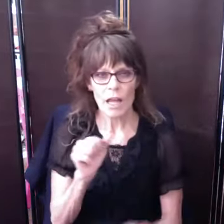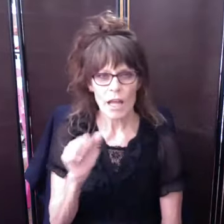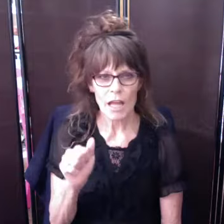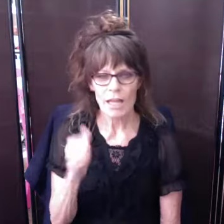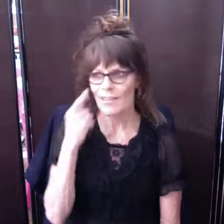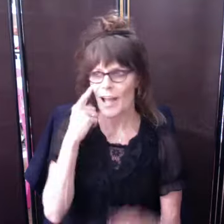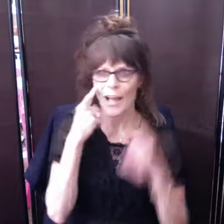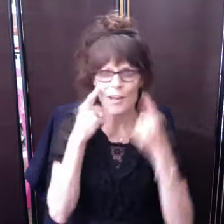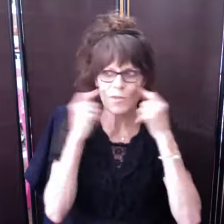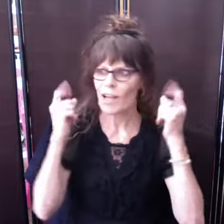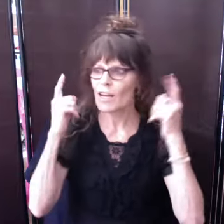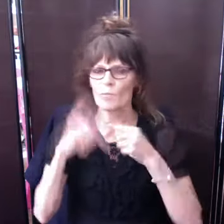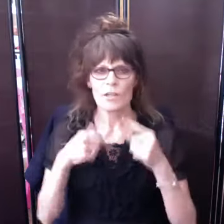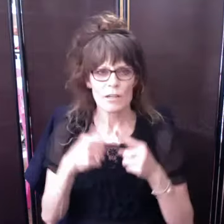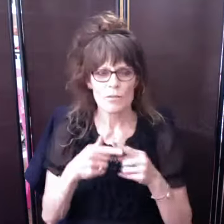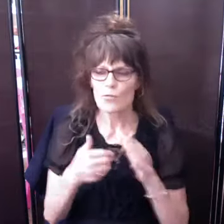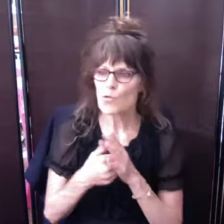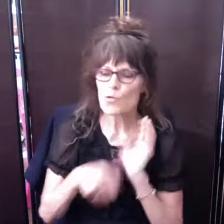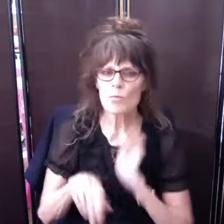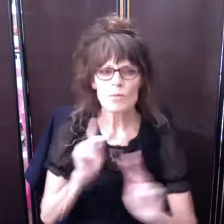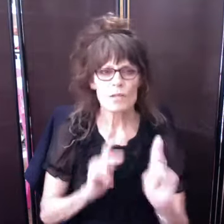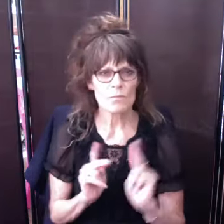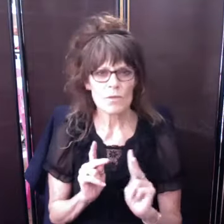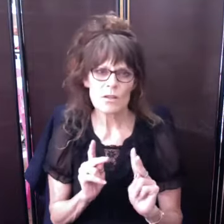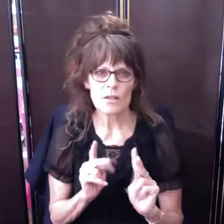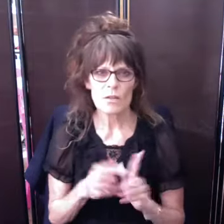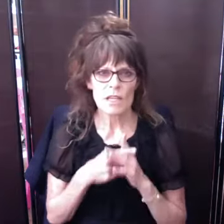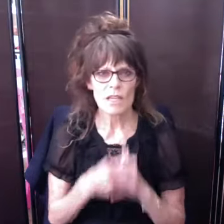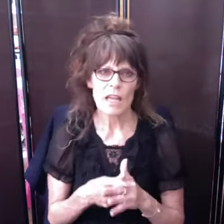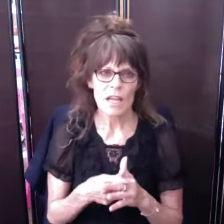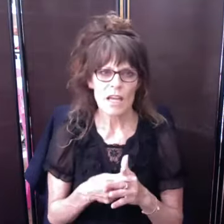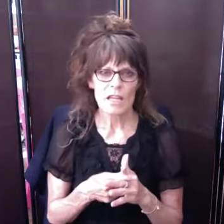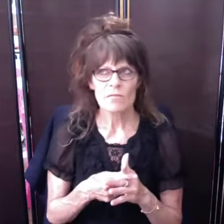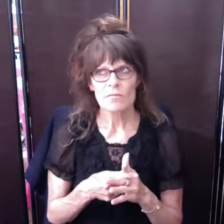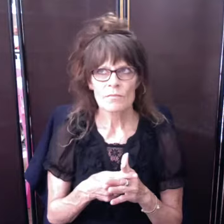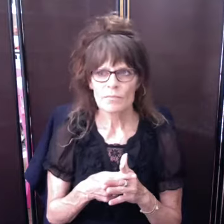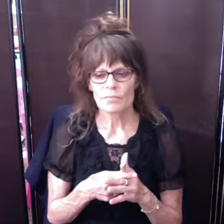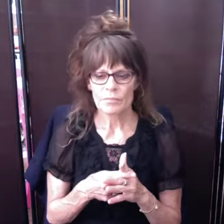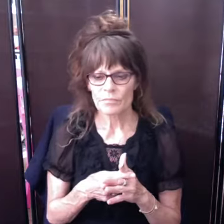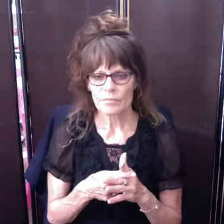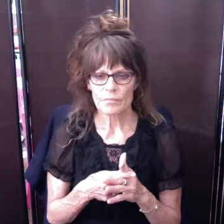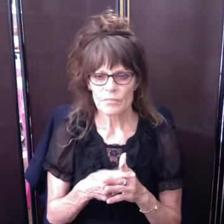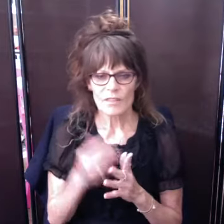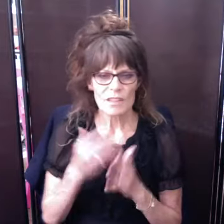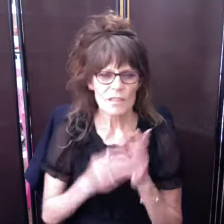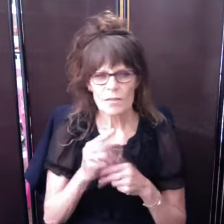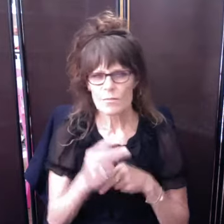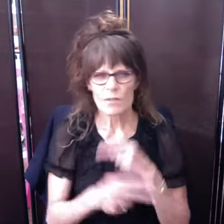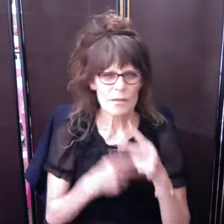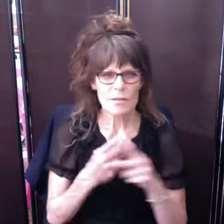When he talked about how newcomers began to form some semblance of sobriety and start taking